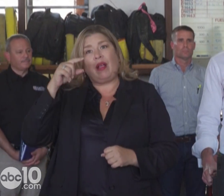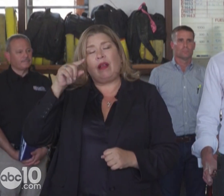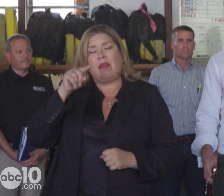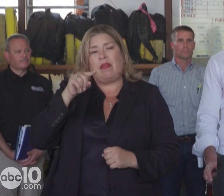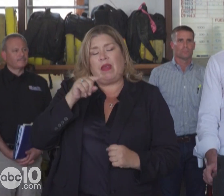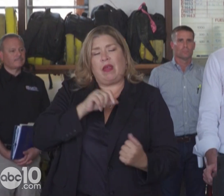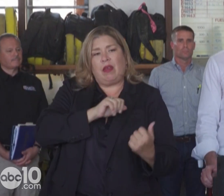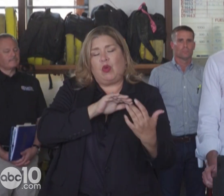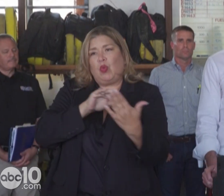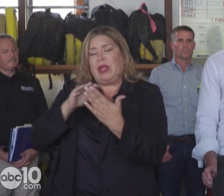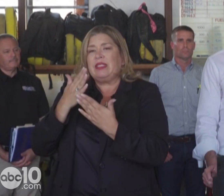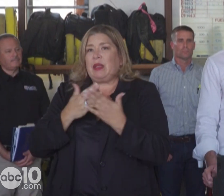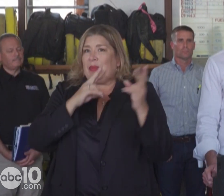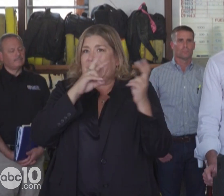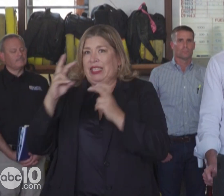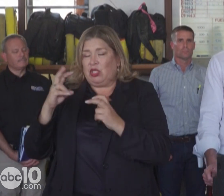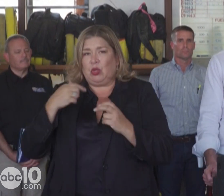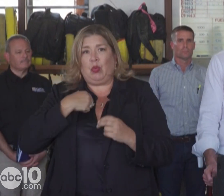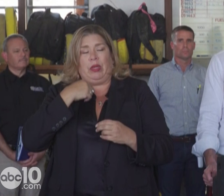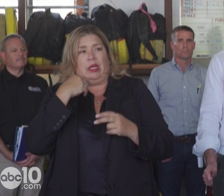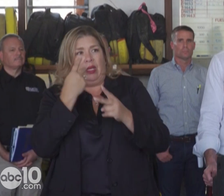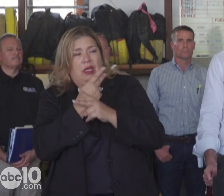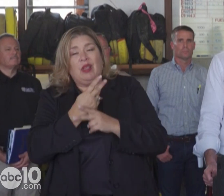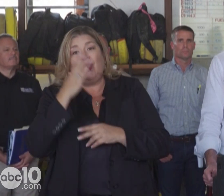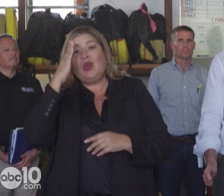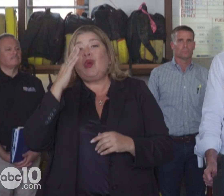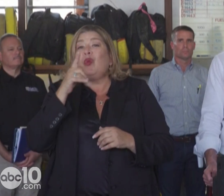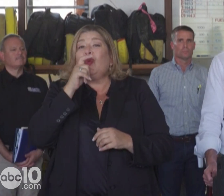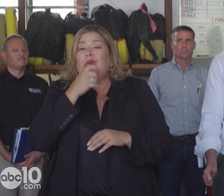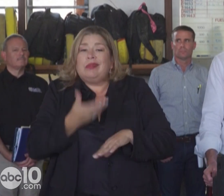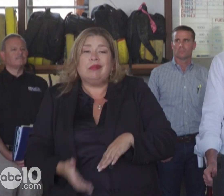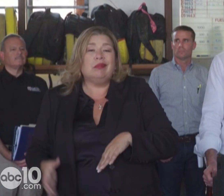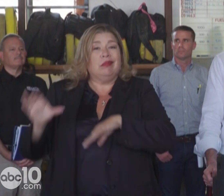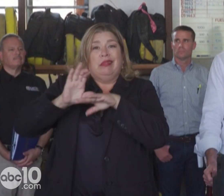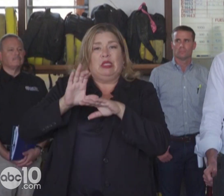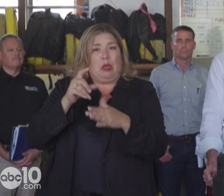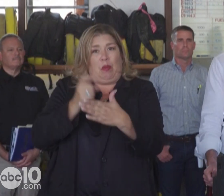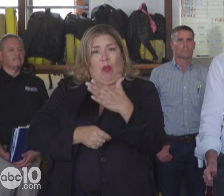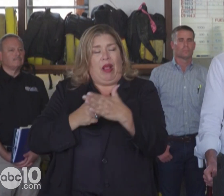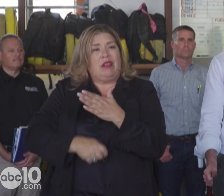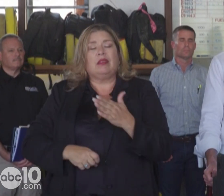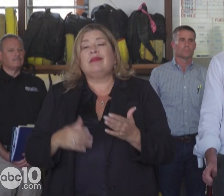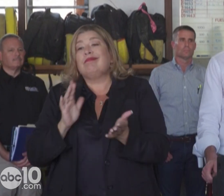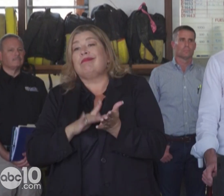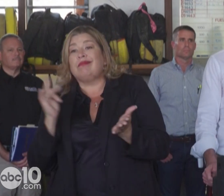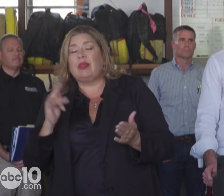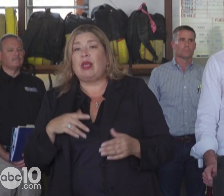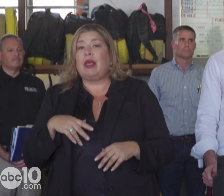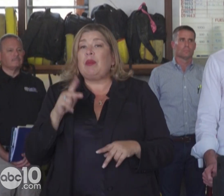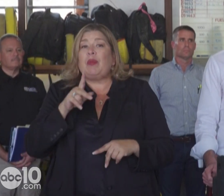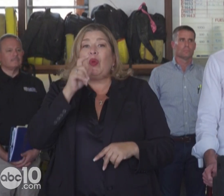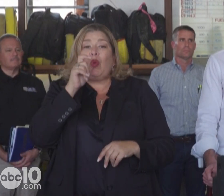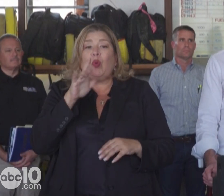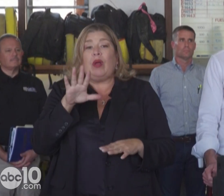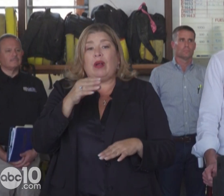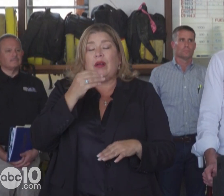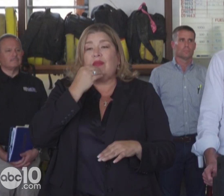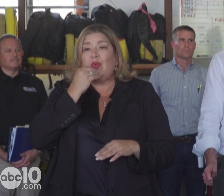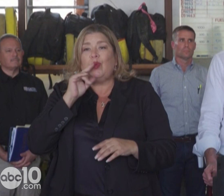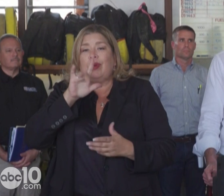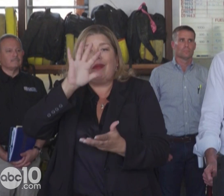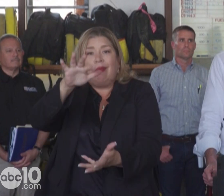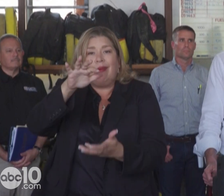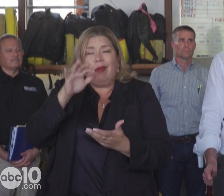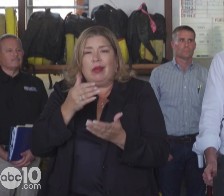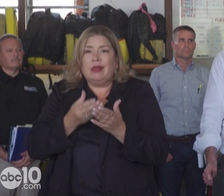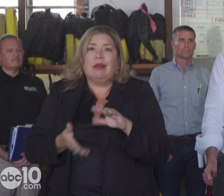we consider at these moments, price gouging, people that take advantage of vulnerable communities, people that make runs on groceries and gas. We